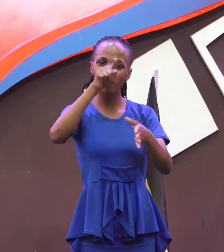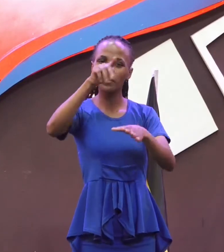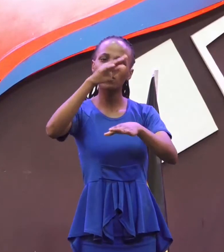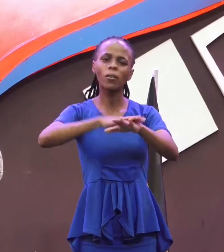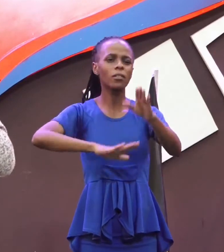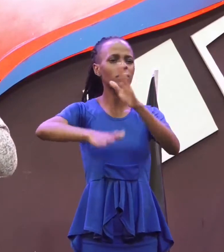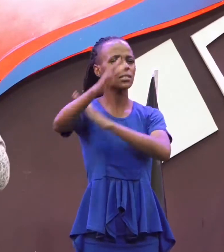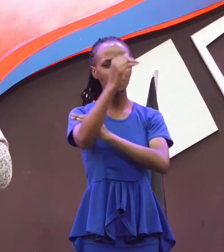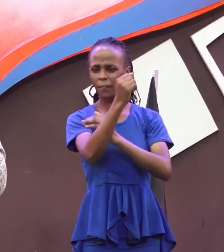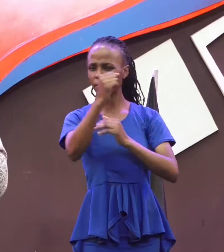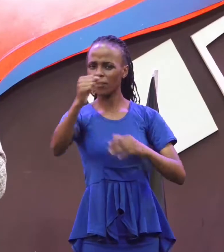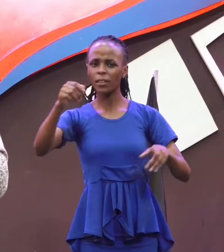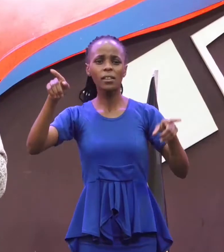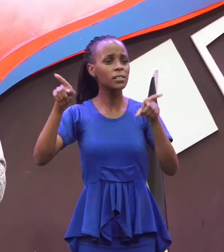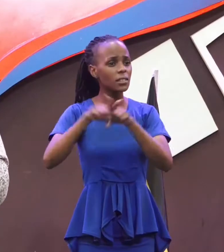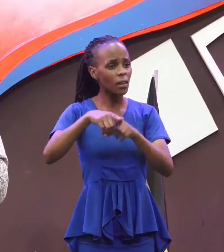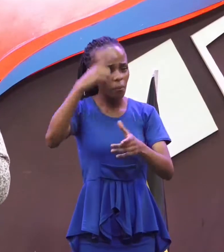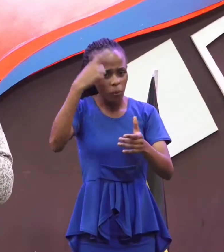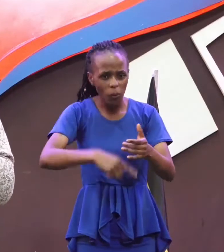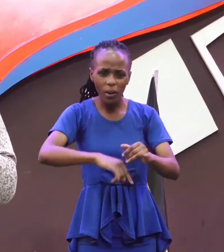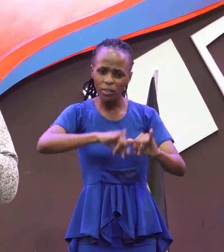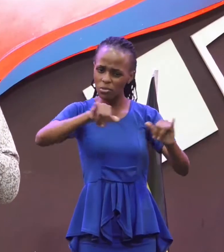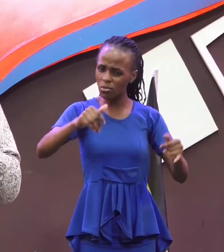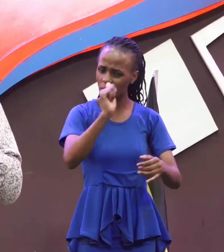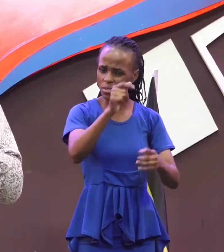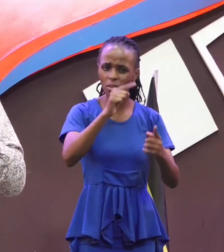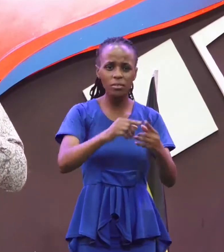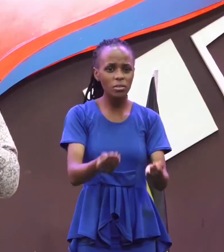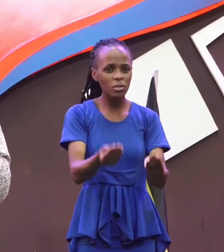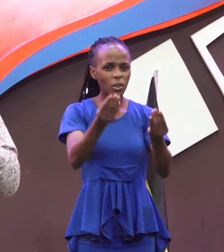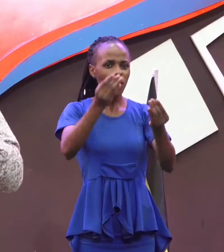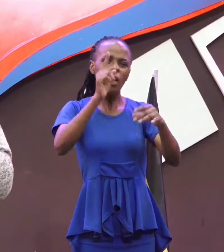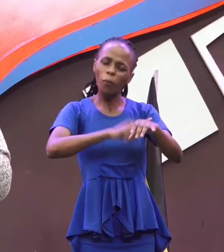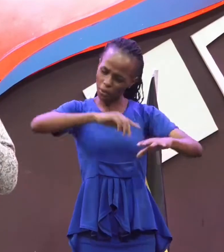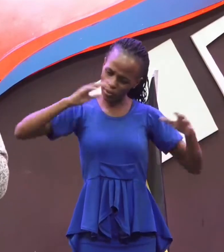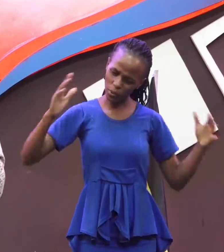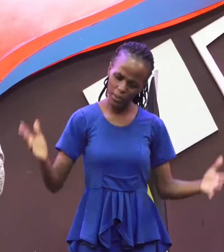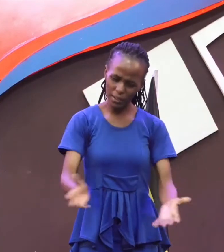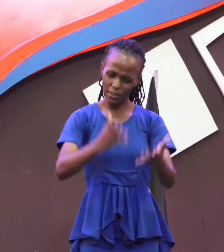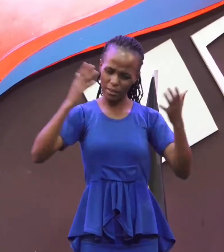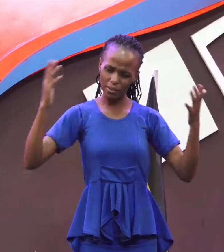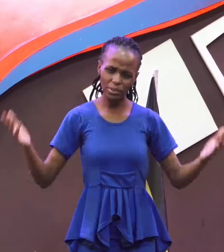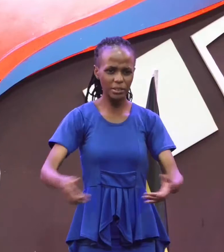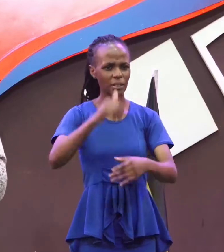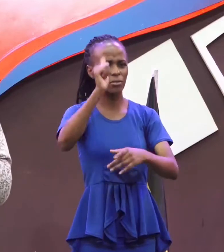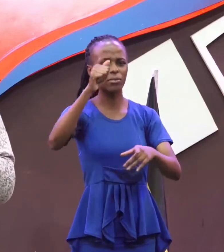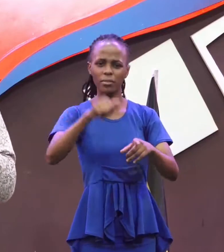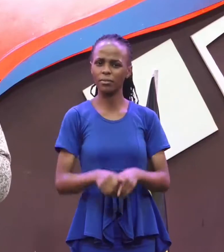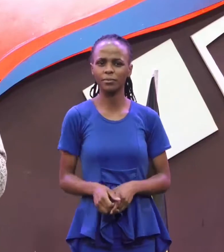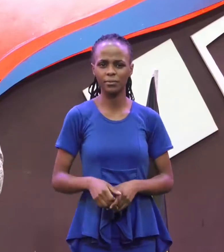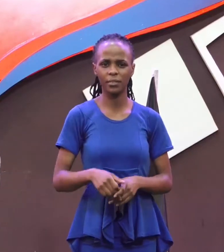ascertain that you're on God's side. And the things you've surrendered to Him. As you encourage